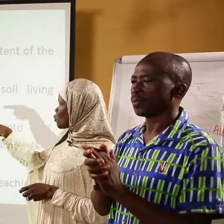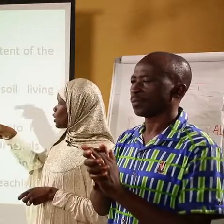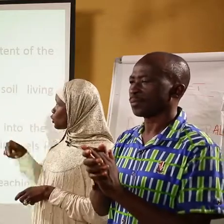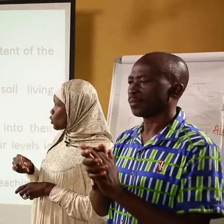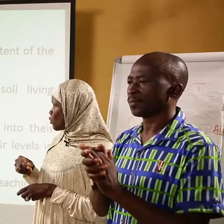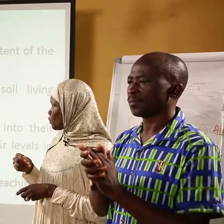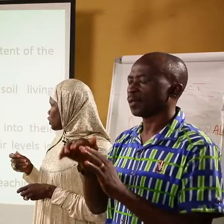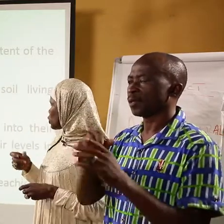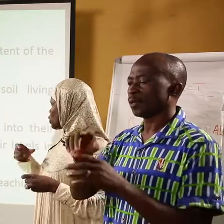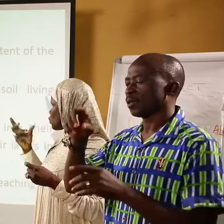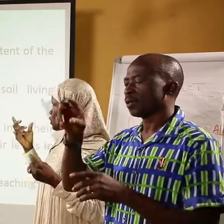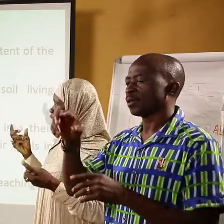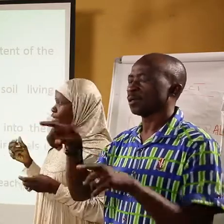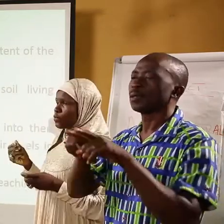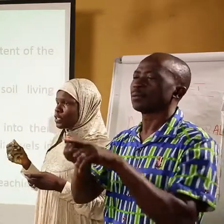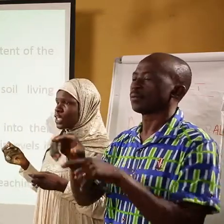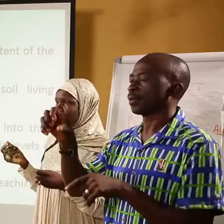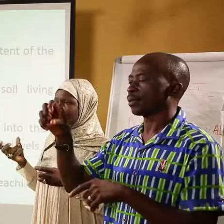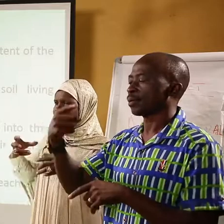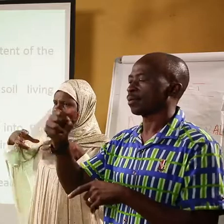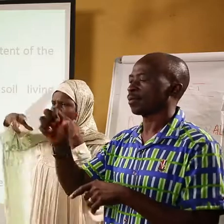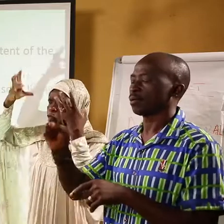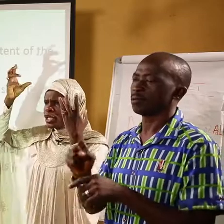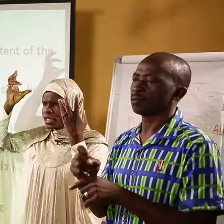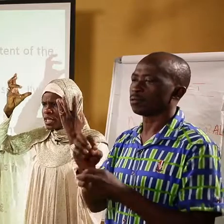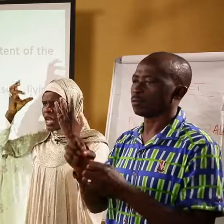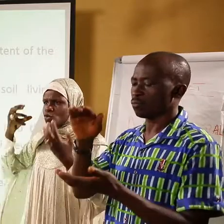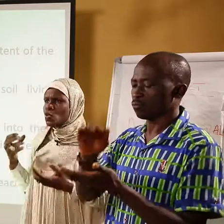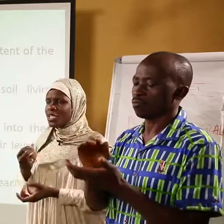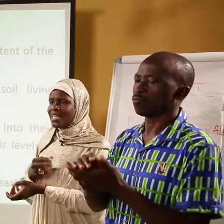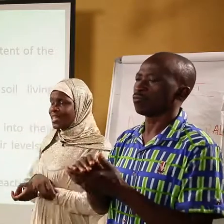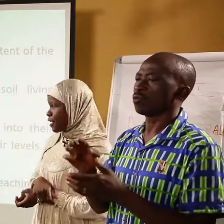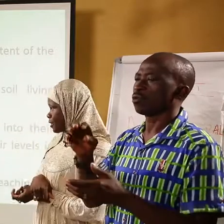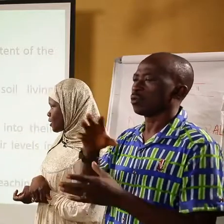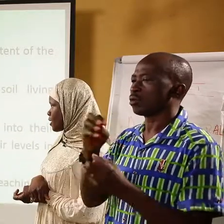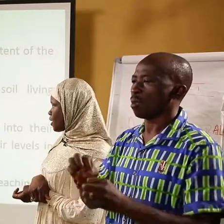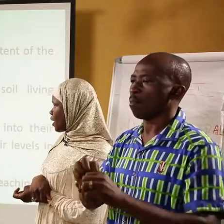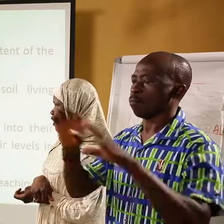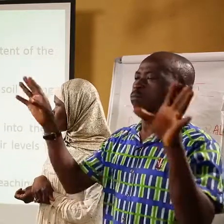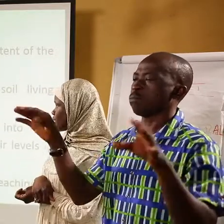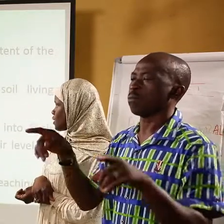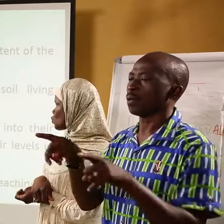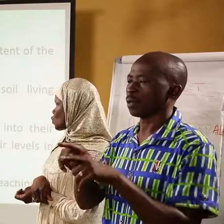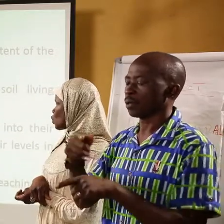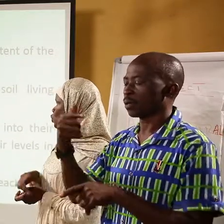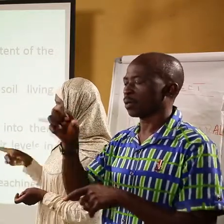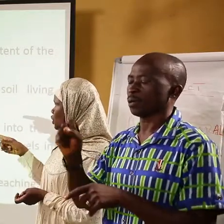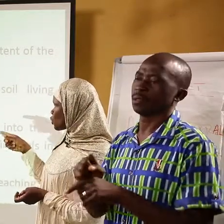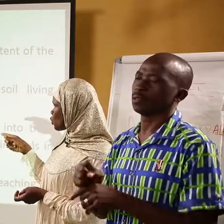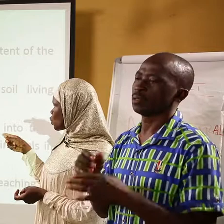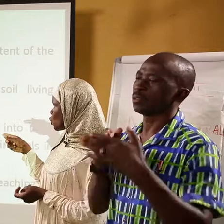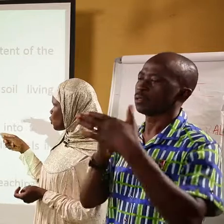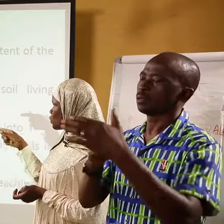become into gaseous form. They reduce their level. That means they evaporate as what? As gas. And that leads to what?